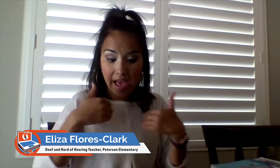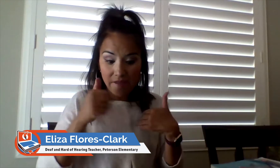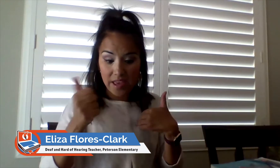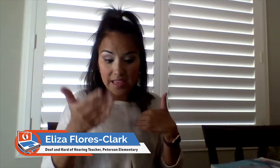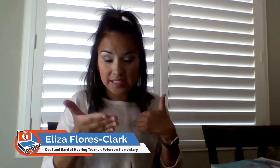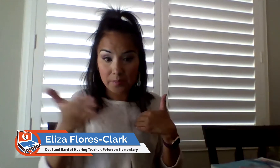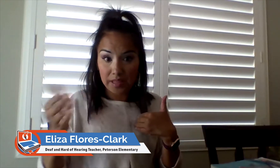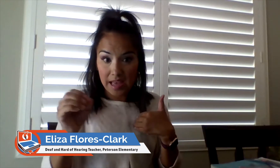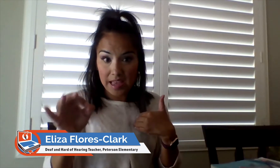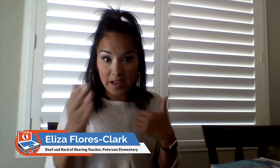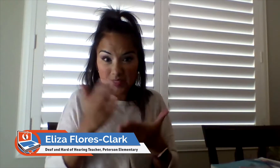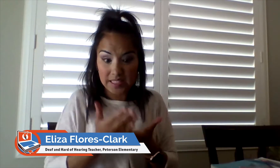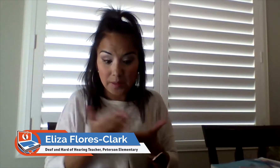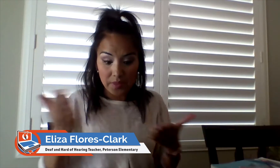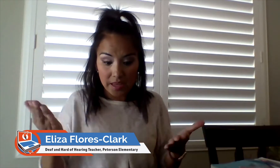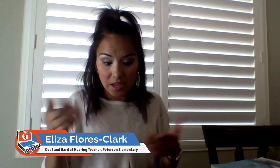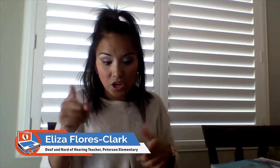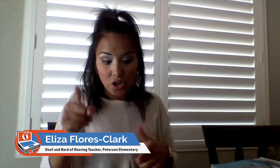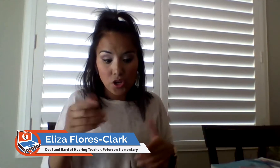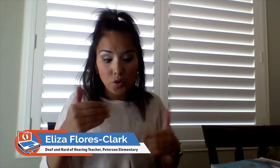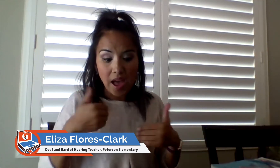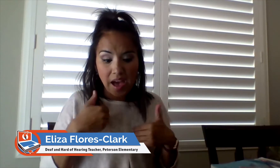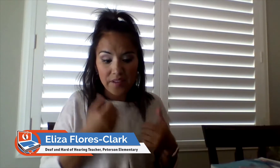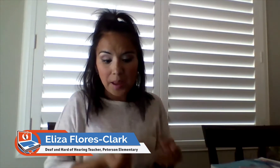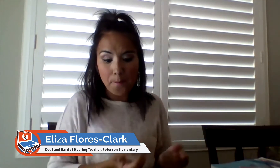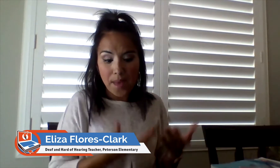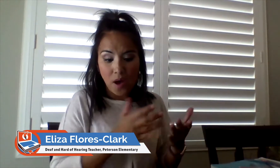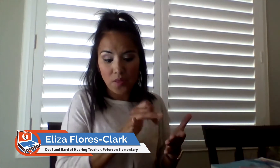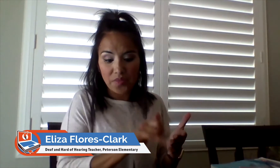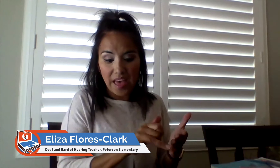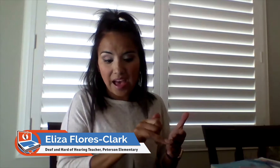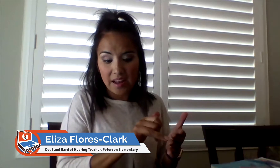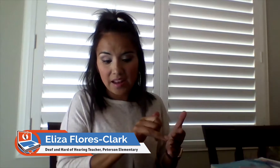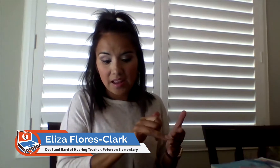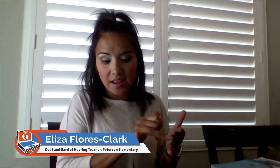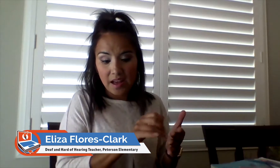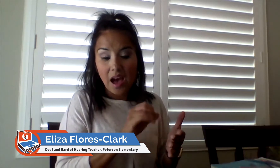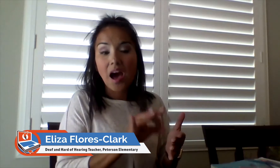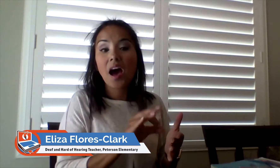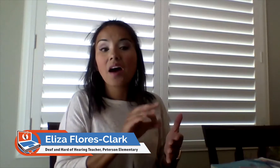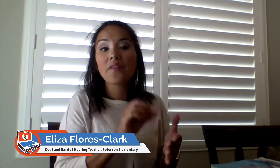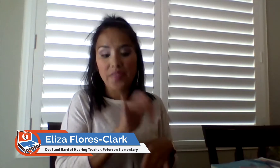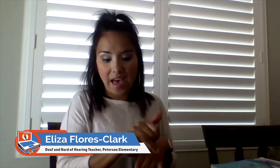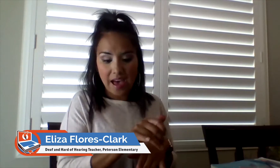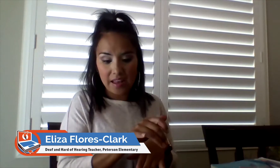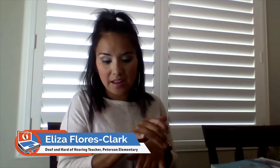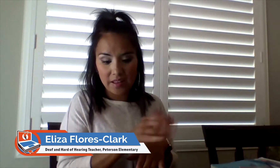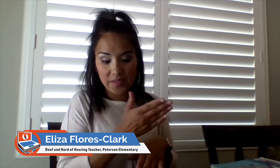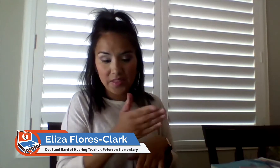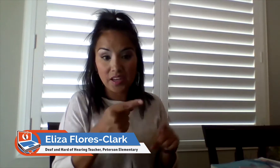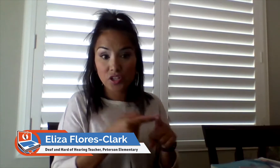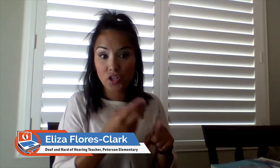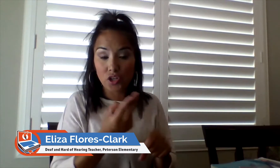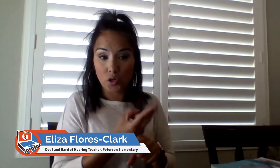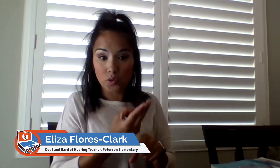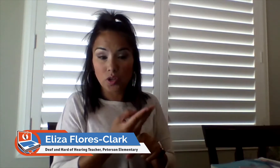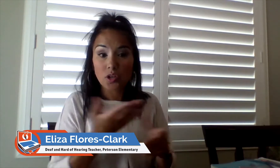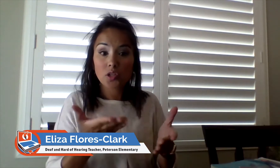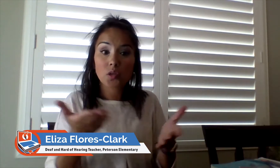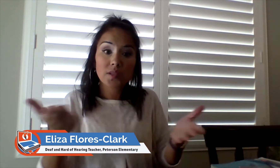a supply of something, you have an amount of that thing to use. So a